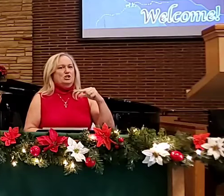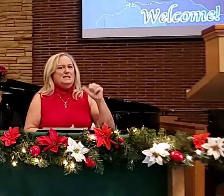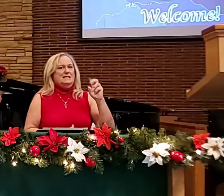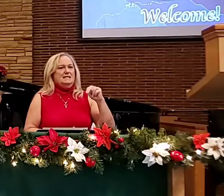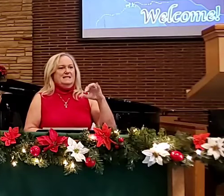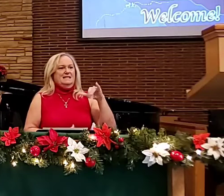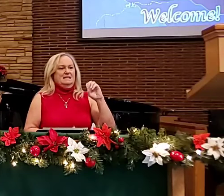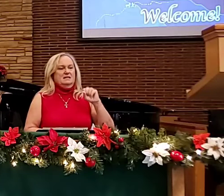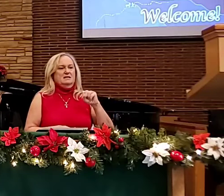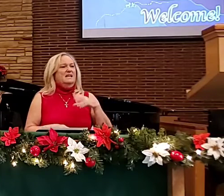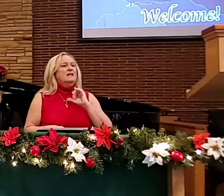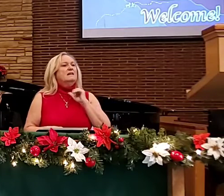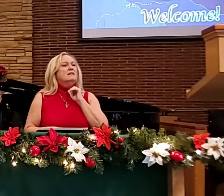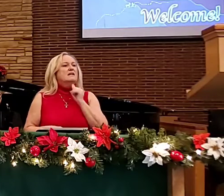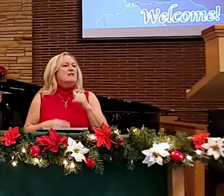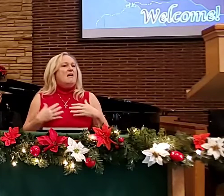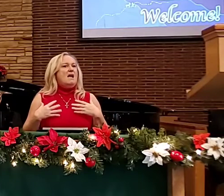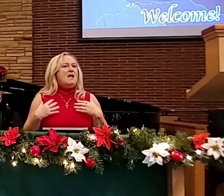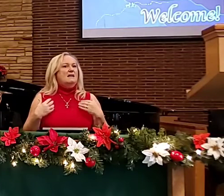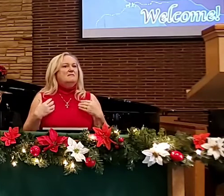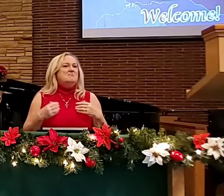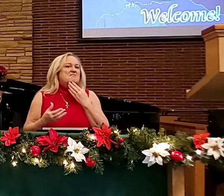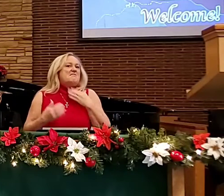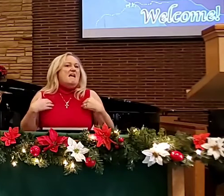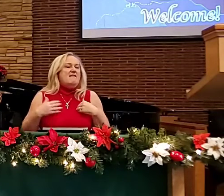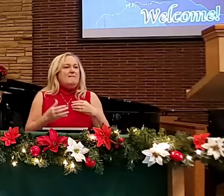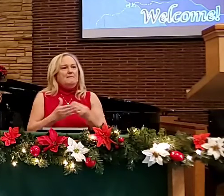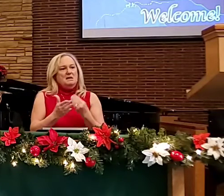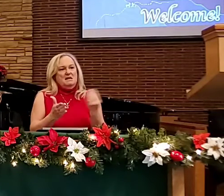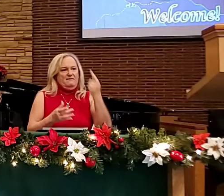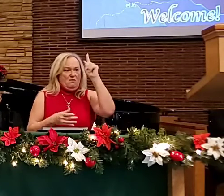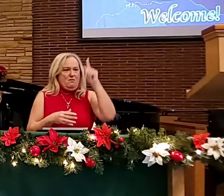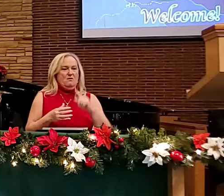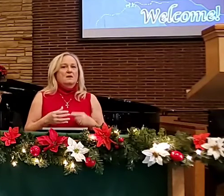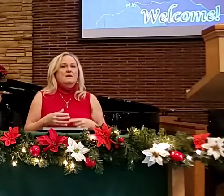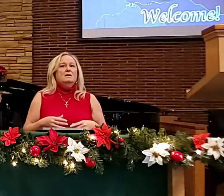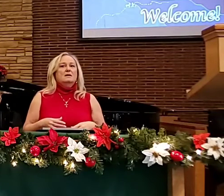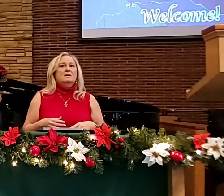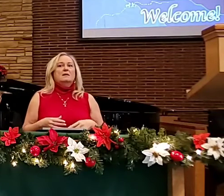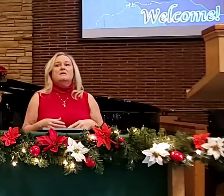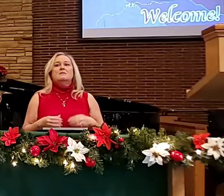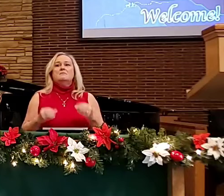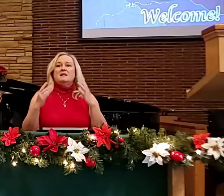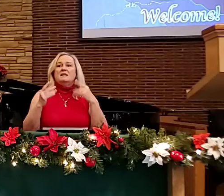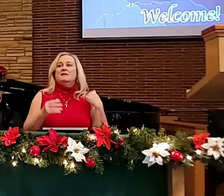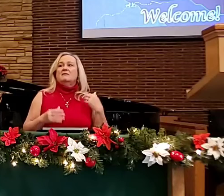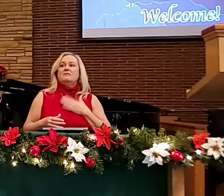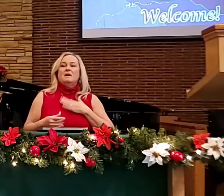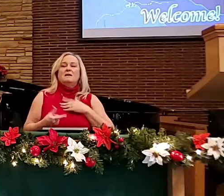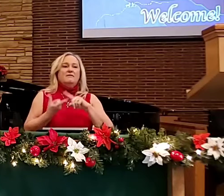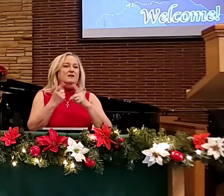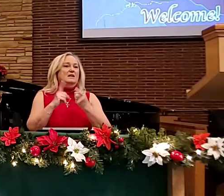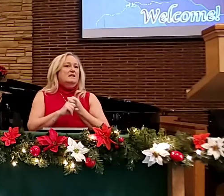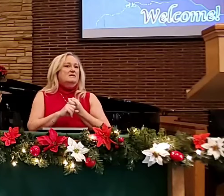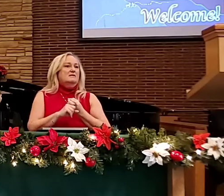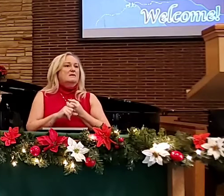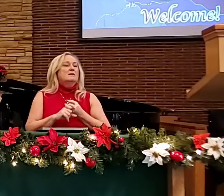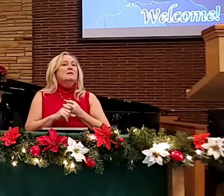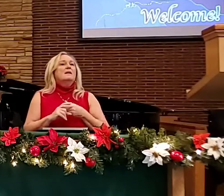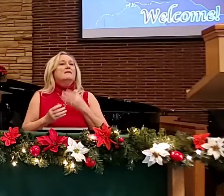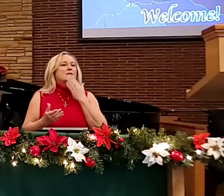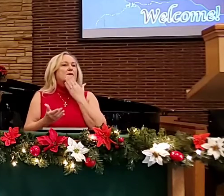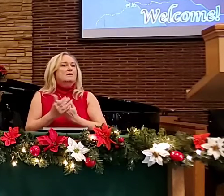along with the insurance that may cover a portion of that. Many of my colleagues did not have the